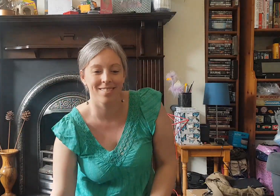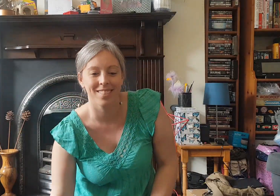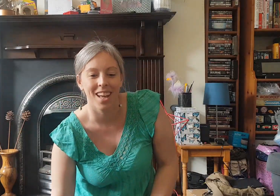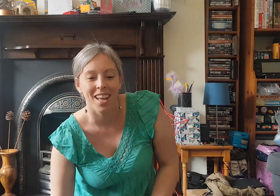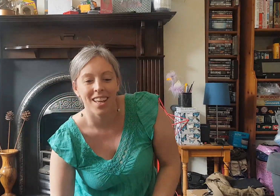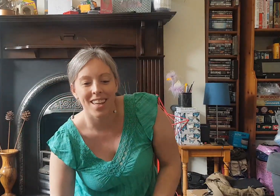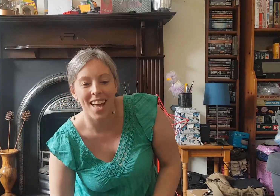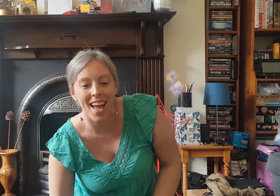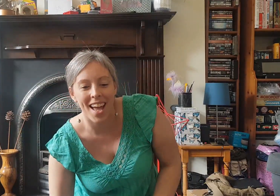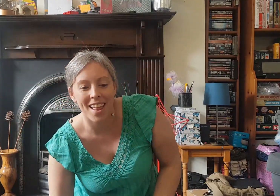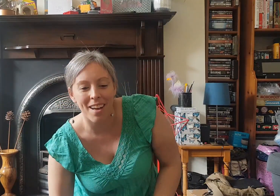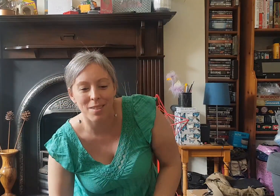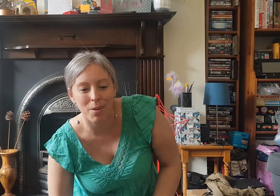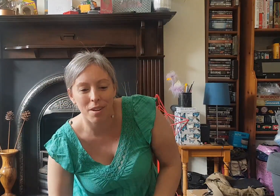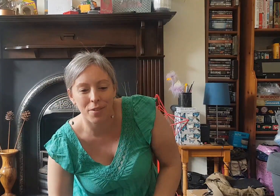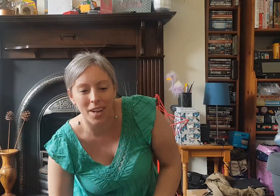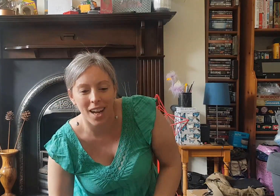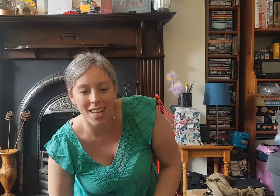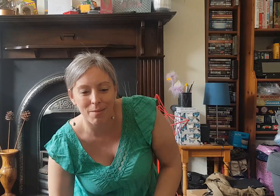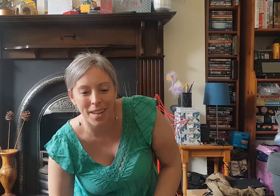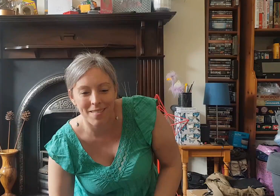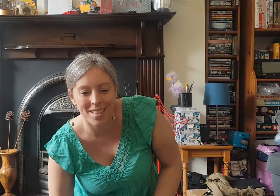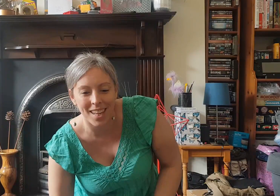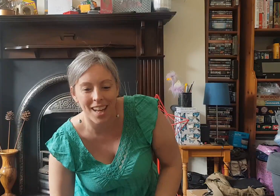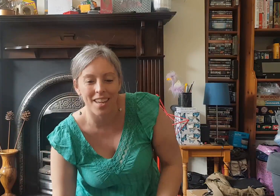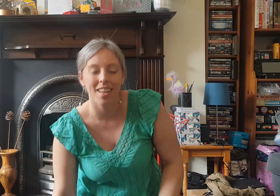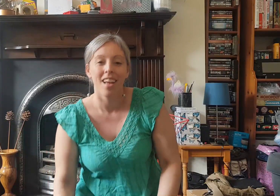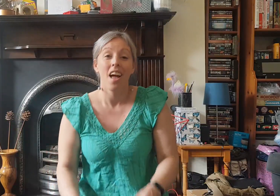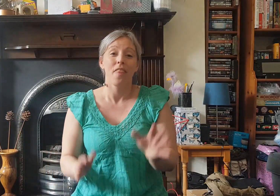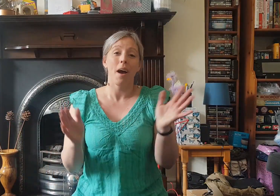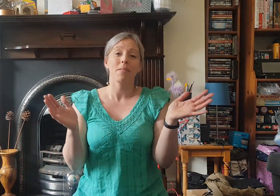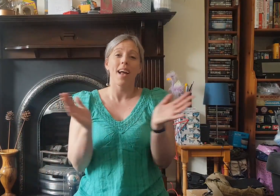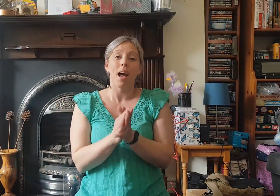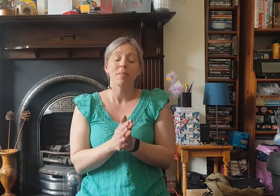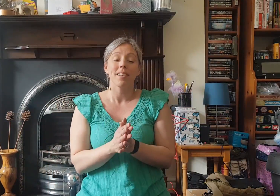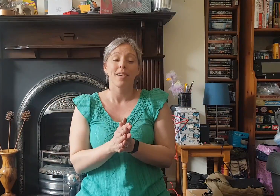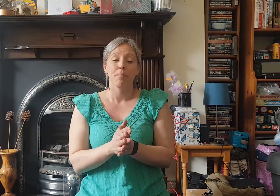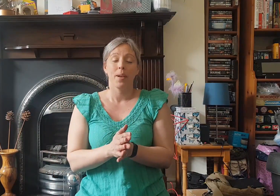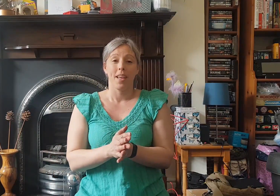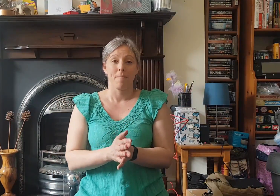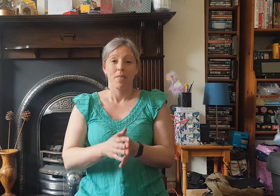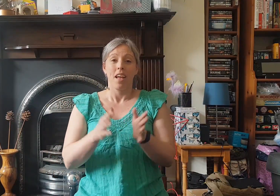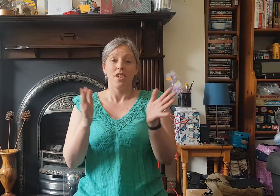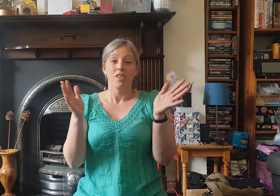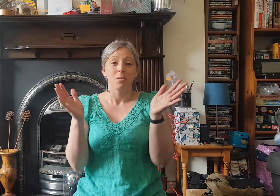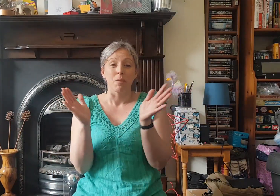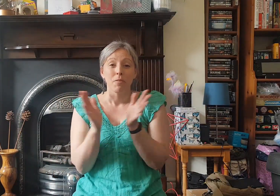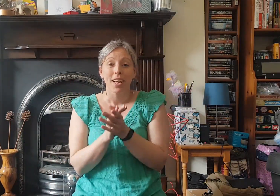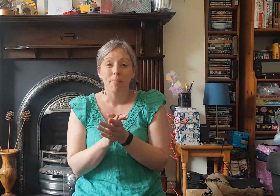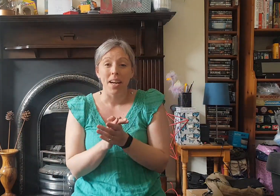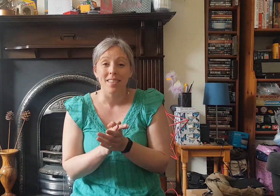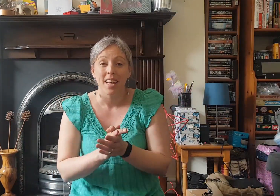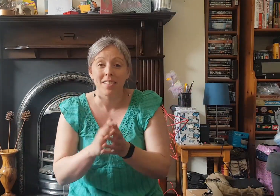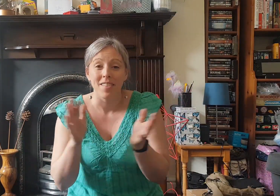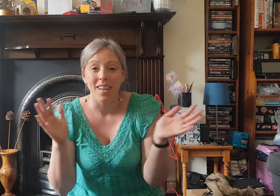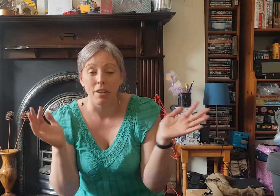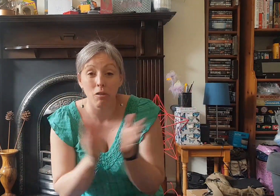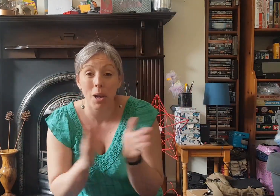yay that was wonderful guys well done that was absolutely brilliant you should be really proud yourselves give yourself a great big